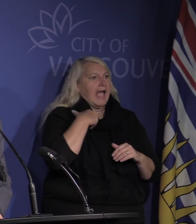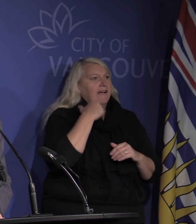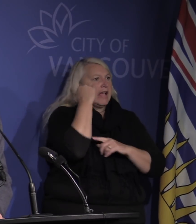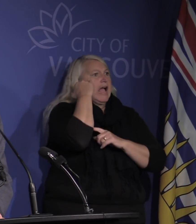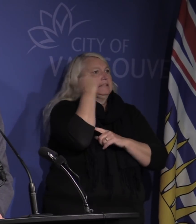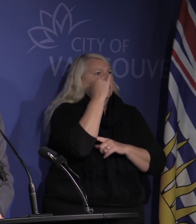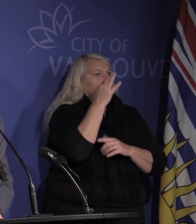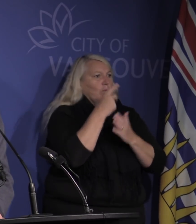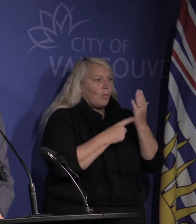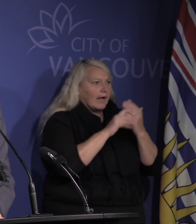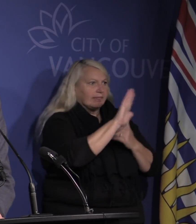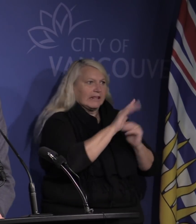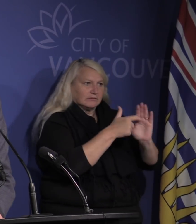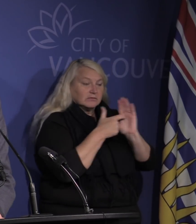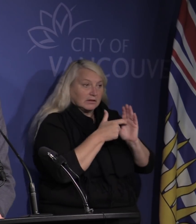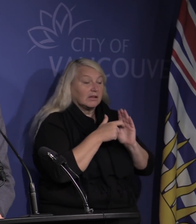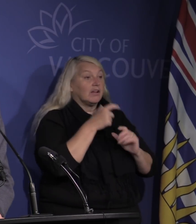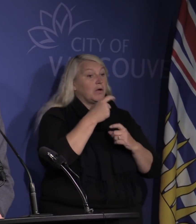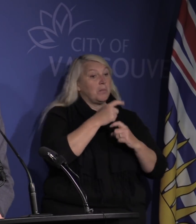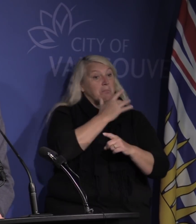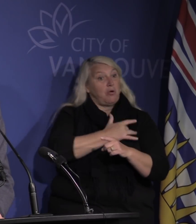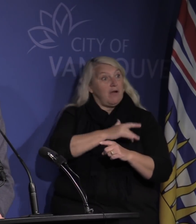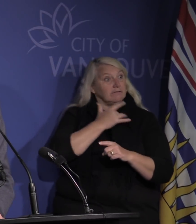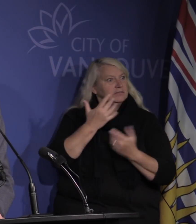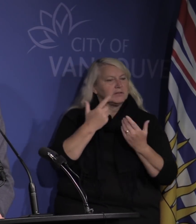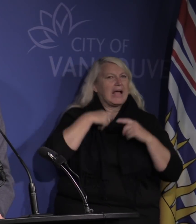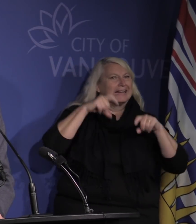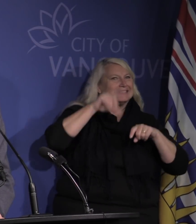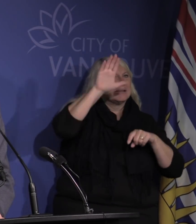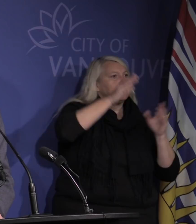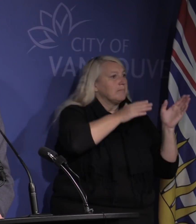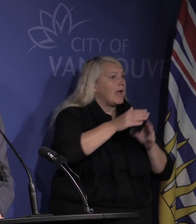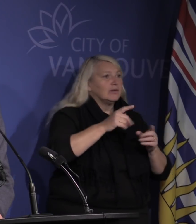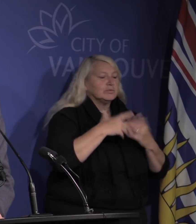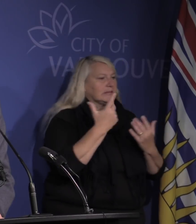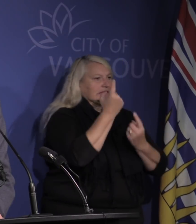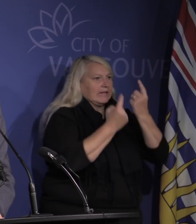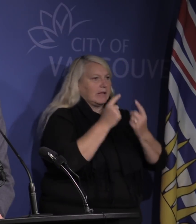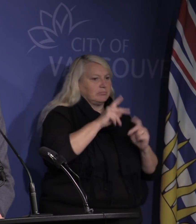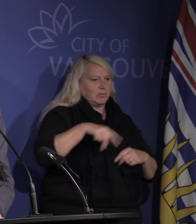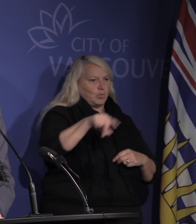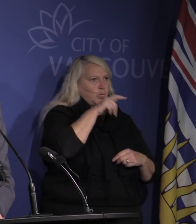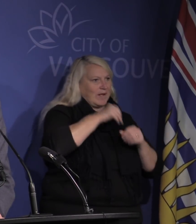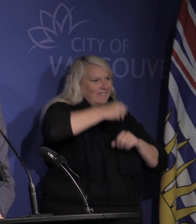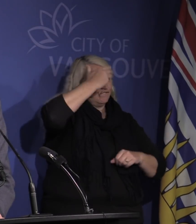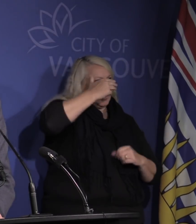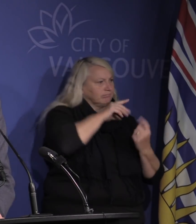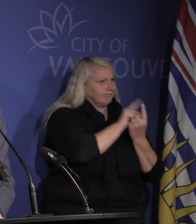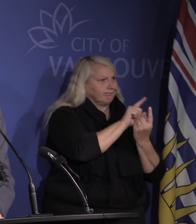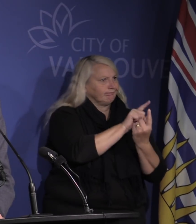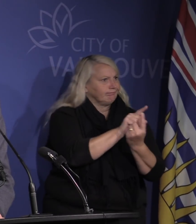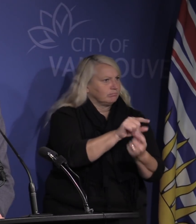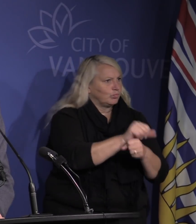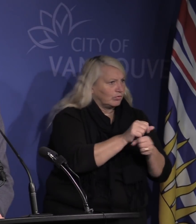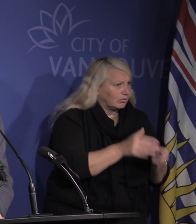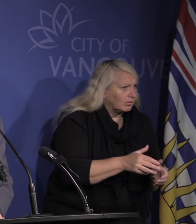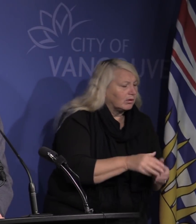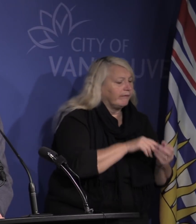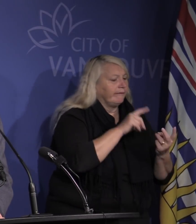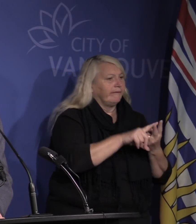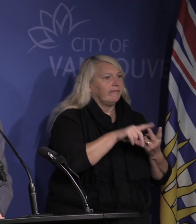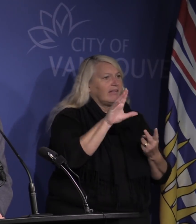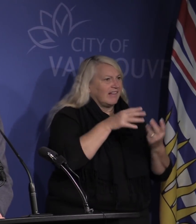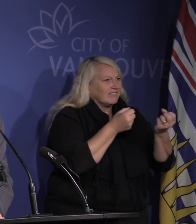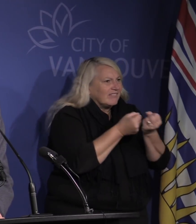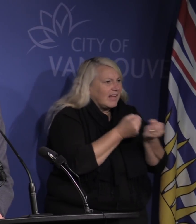are. From the province, we need a plan for testing frontline workers, funds to keep SROs clean, and systems